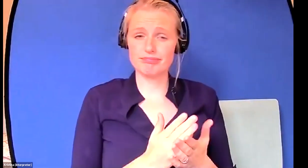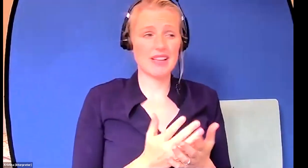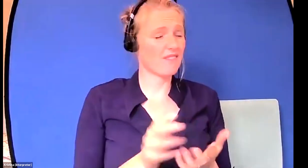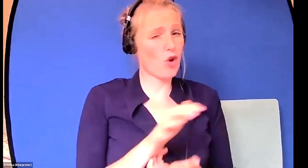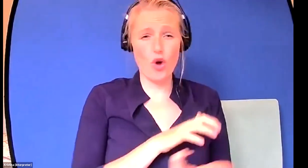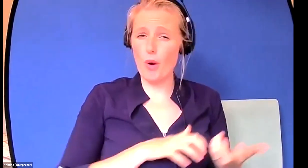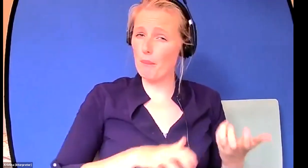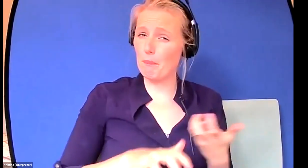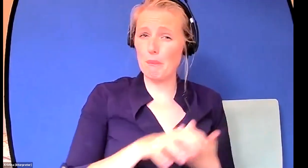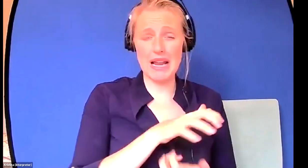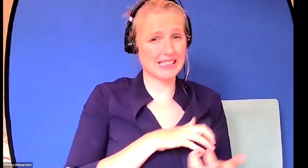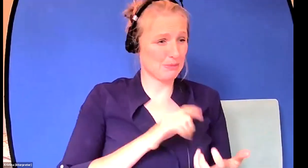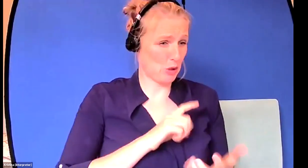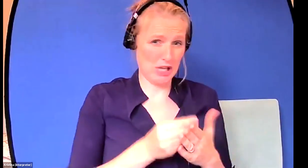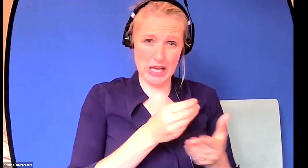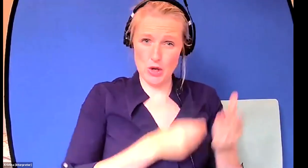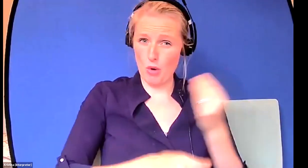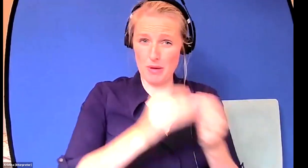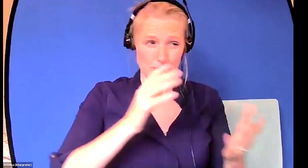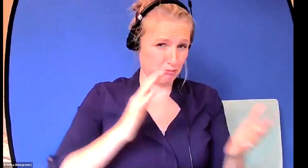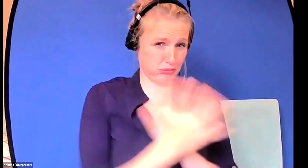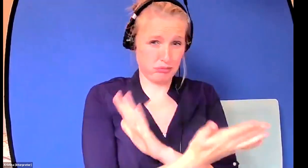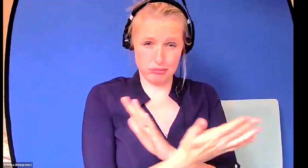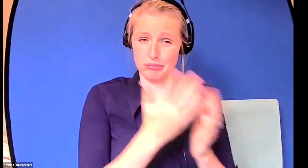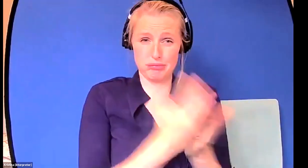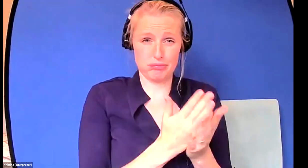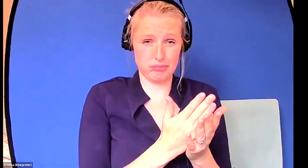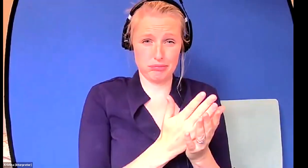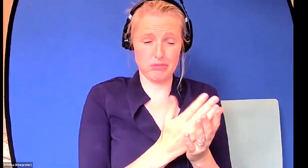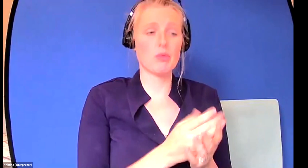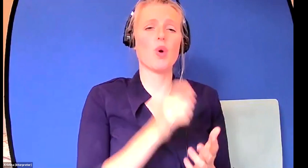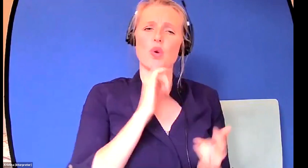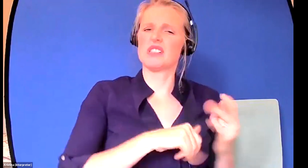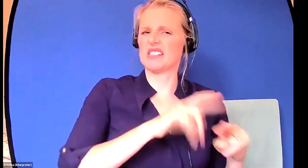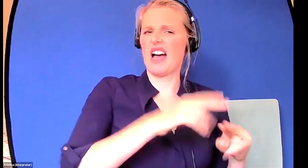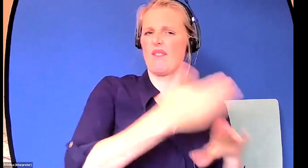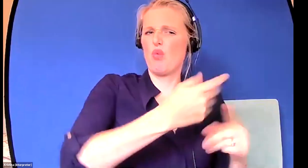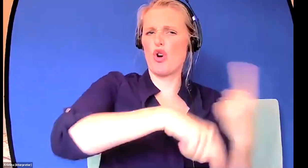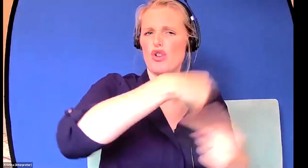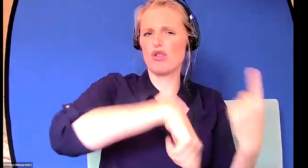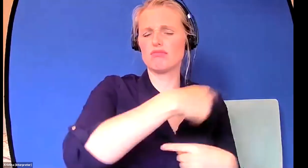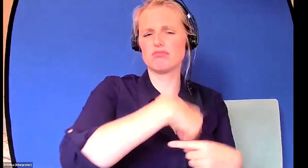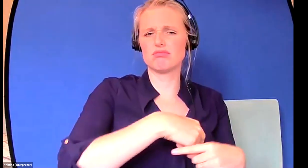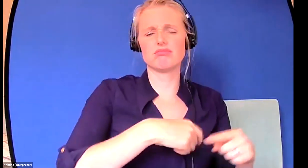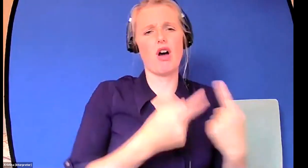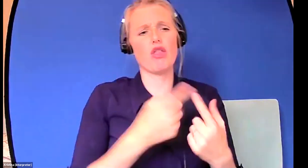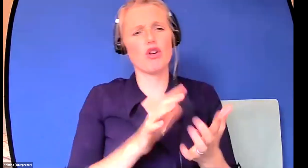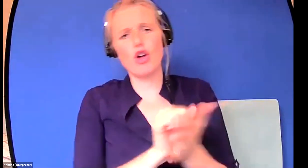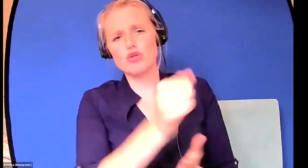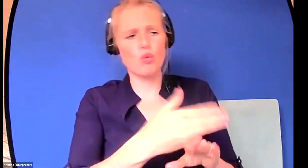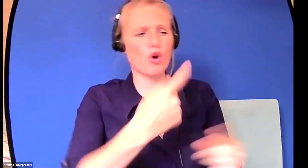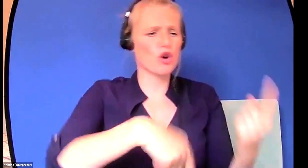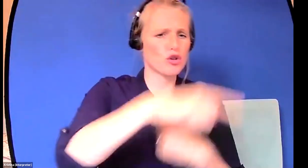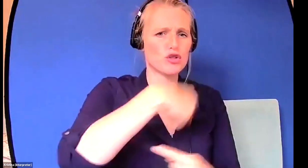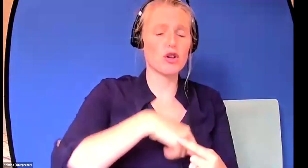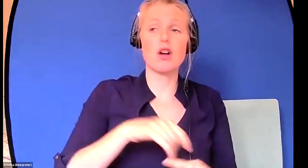of economic injury. But when it comes to cultural workers, as for workers elsewhere, of course, while